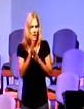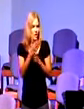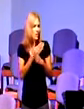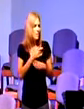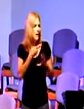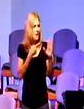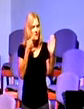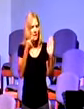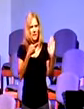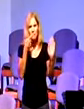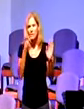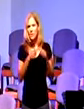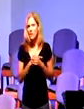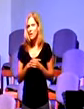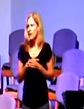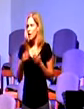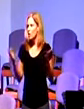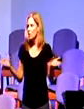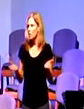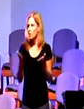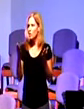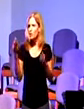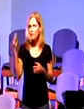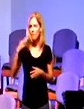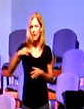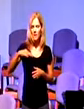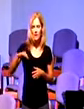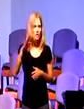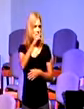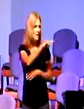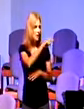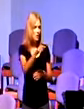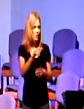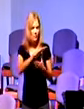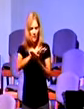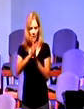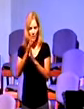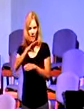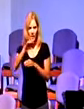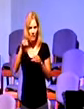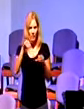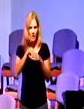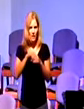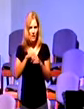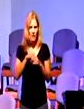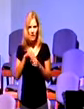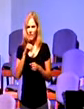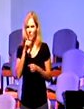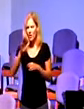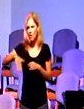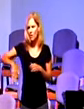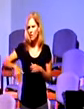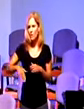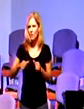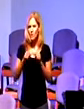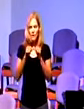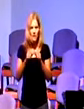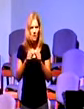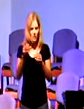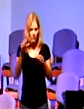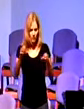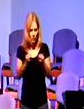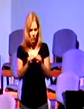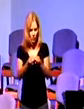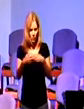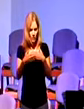my testimony and to encourage volunteers just like you guys to get involved if you're not involved, or to continue to pack shoeboxes,